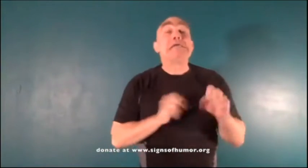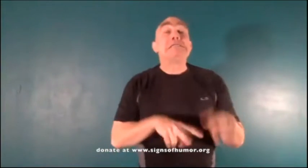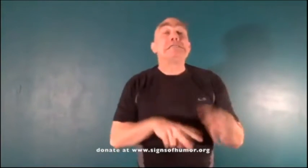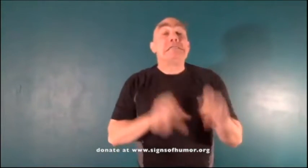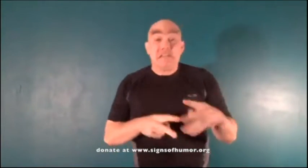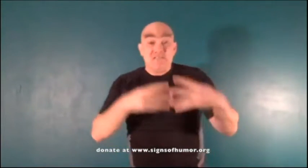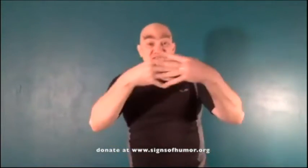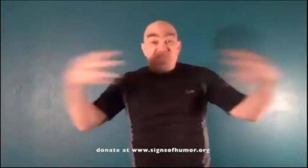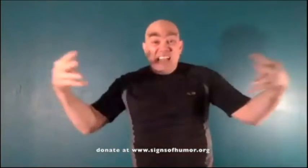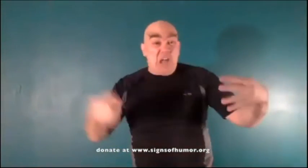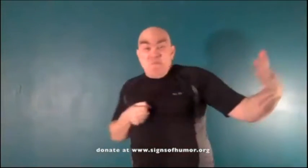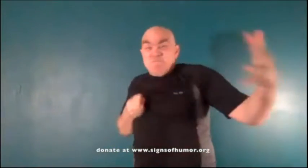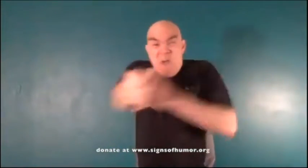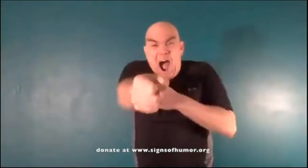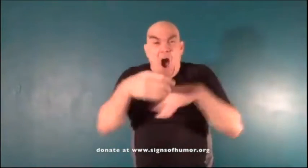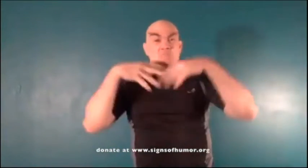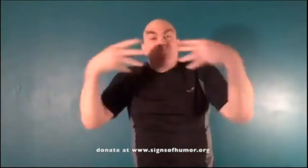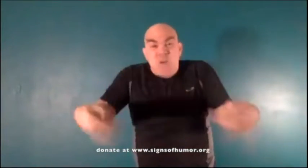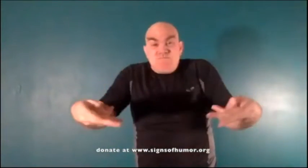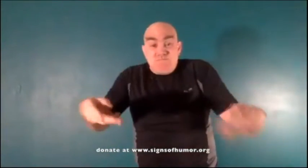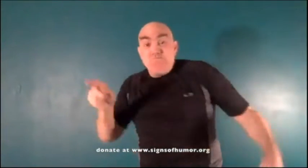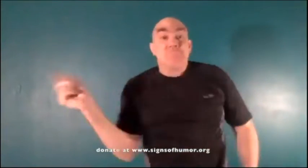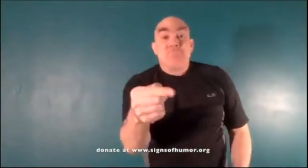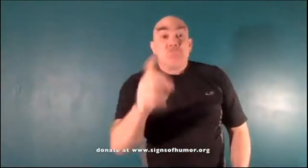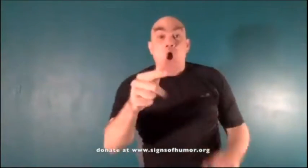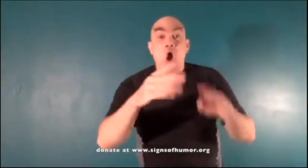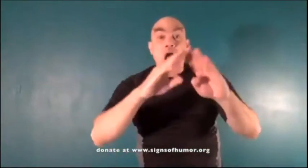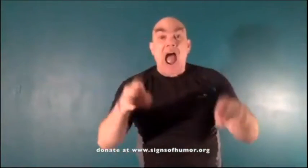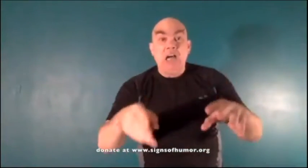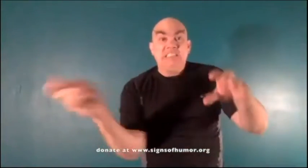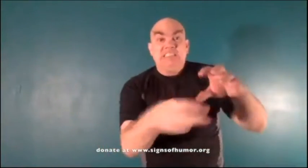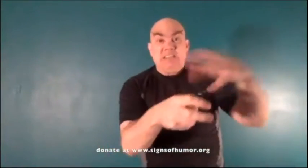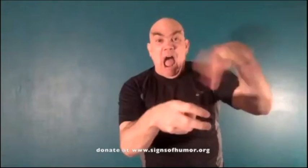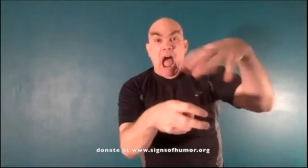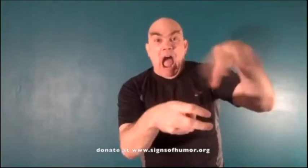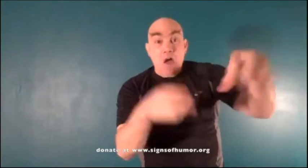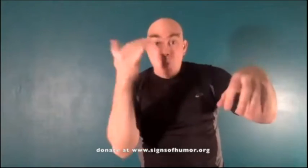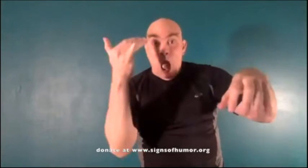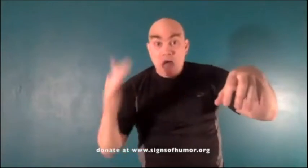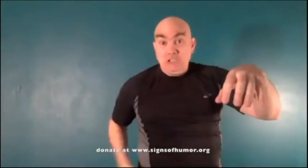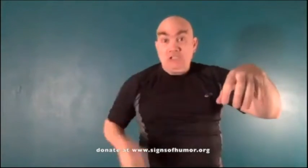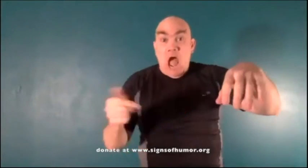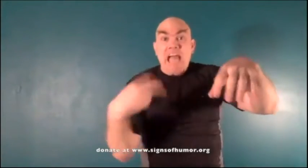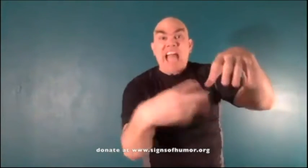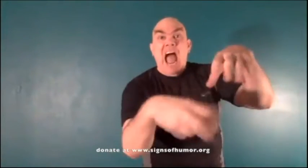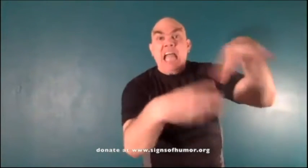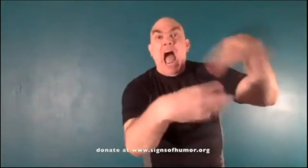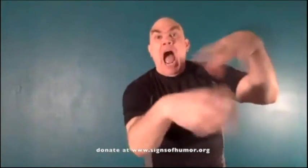And so the dog is running as fast as it can. It gets to its gate, blows right through it, and is hiding in the dog